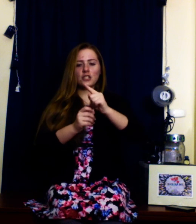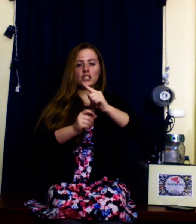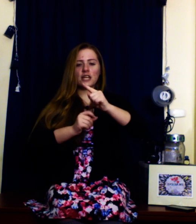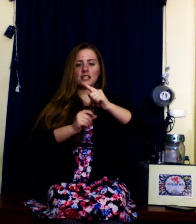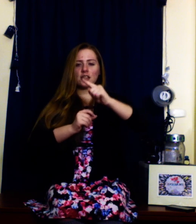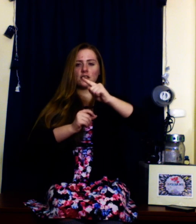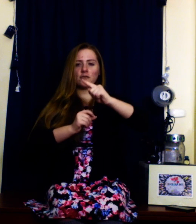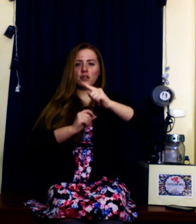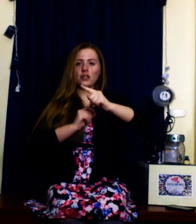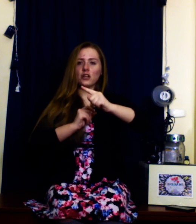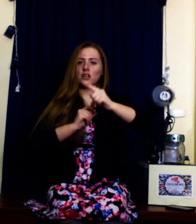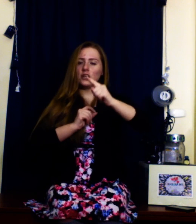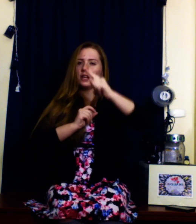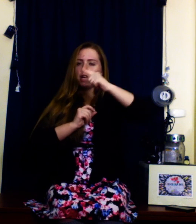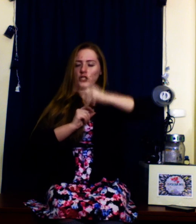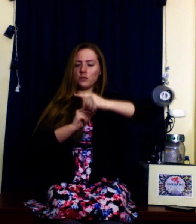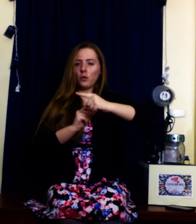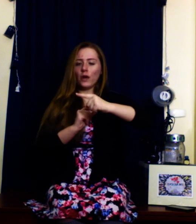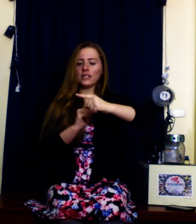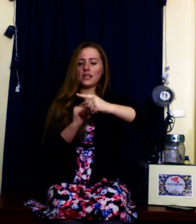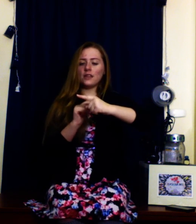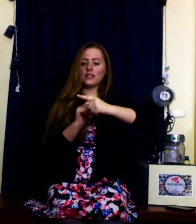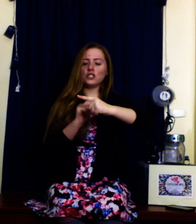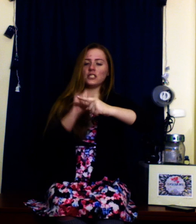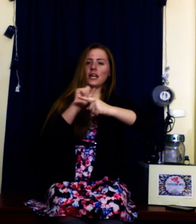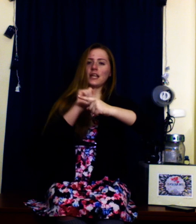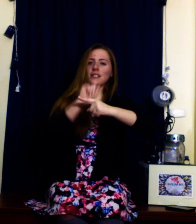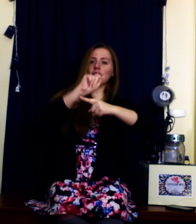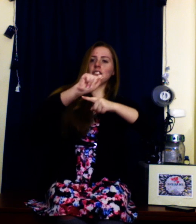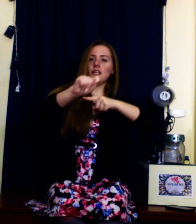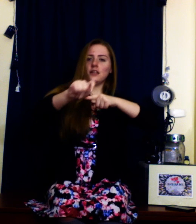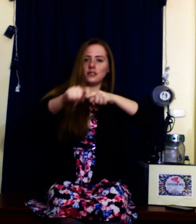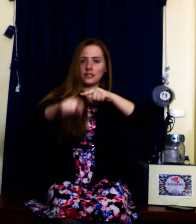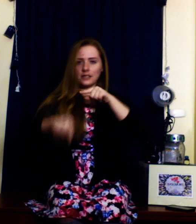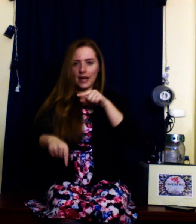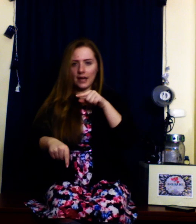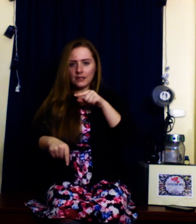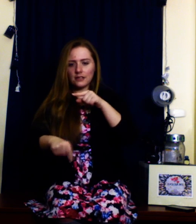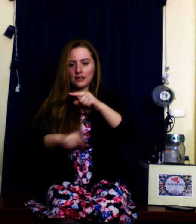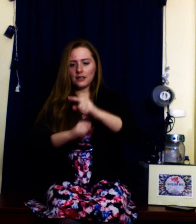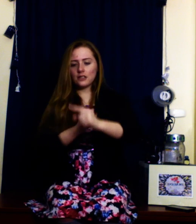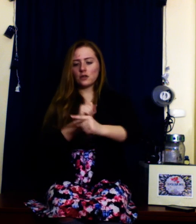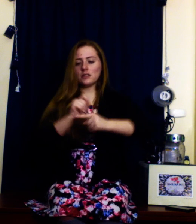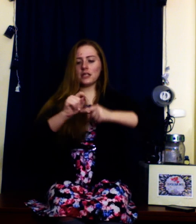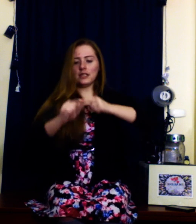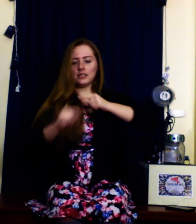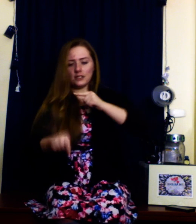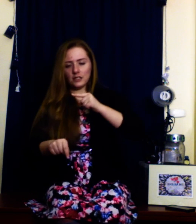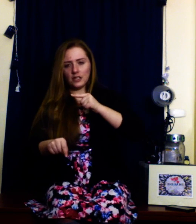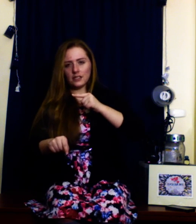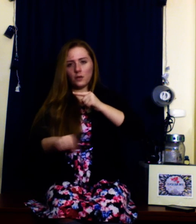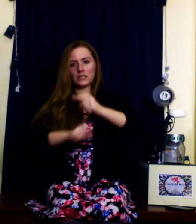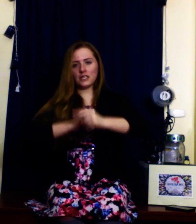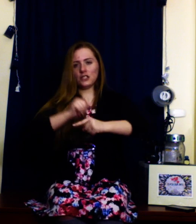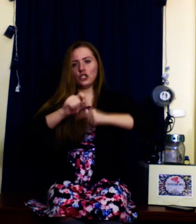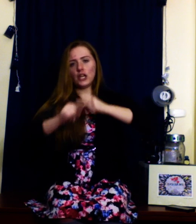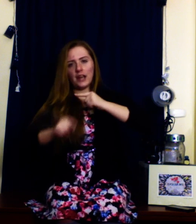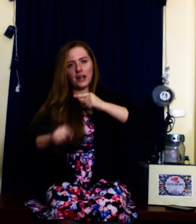takes like her finger and she points, and then she takes this and does that. So it's like it's almost like it's a